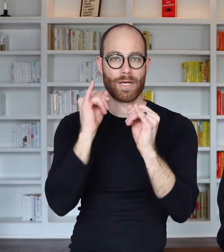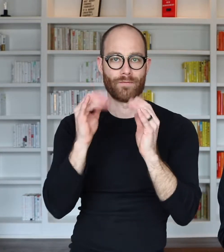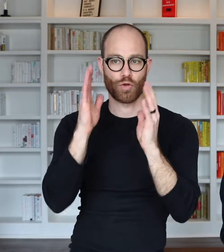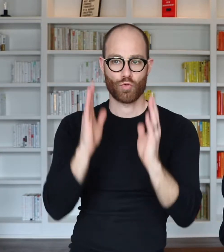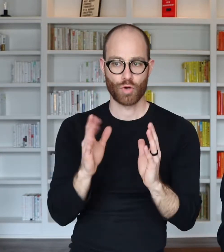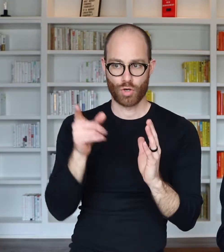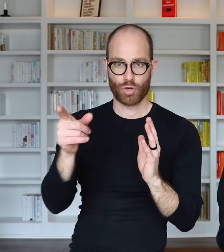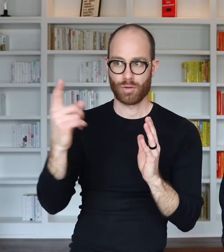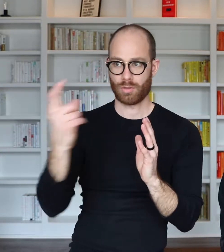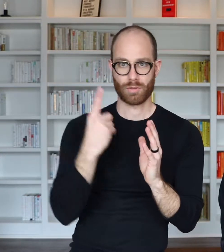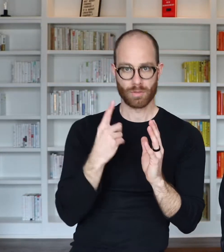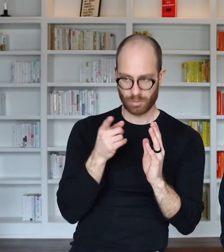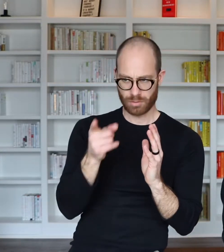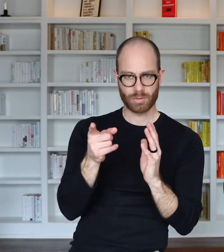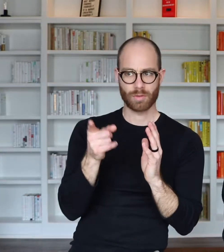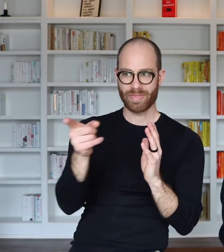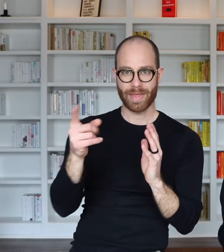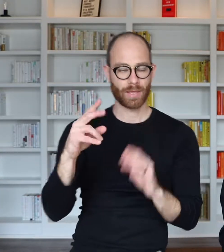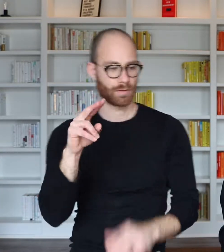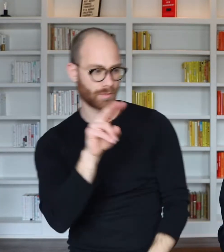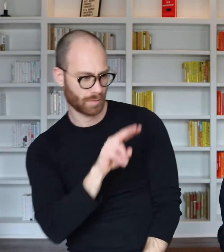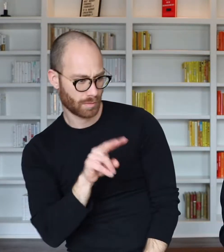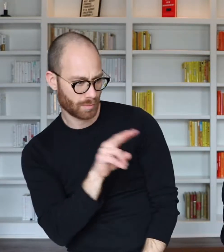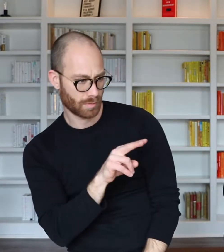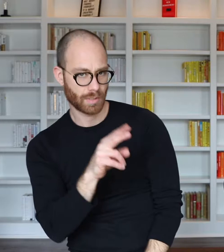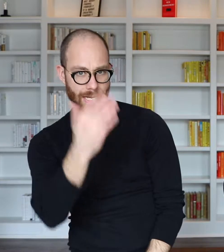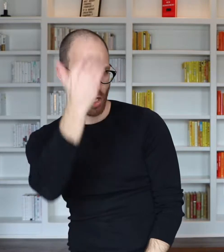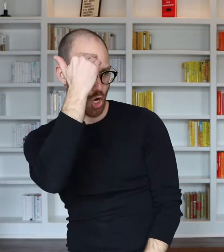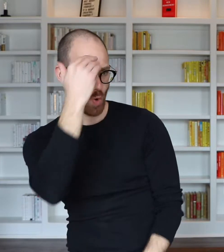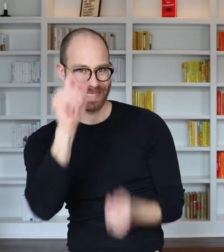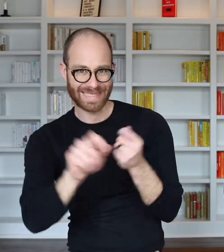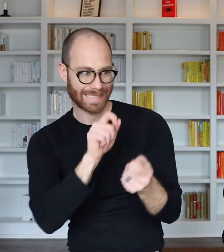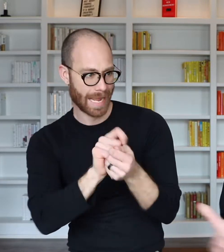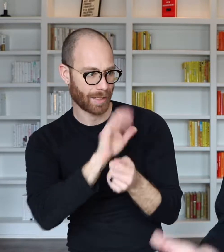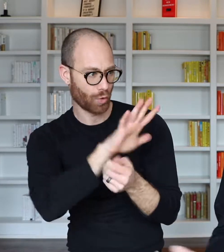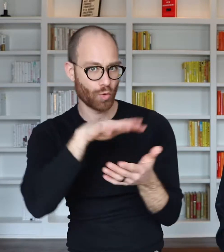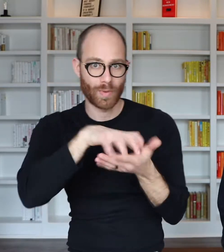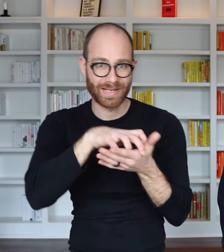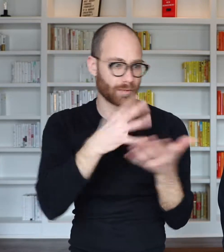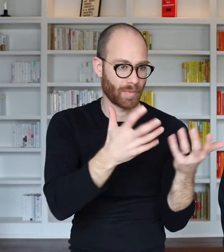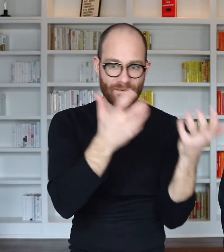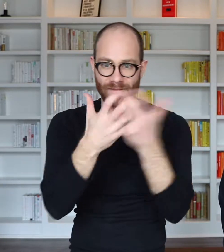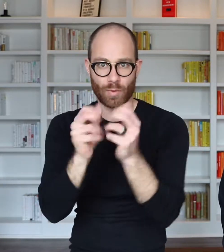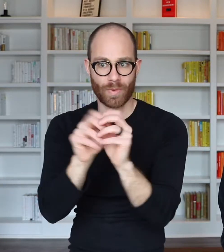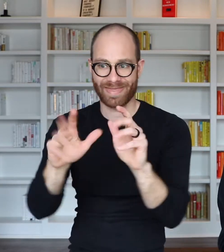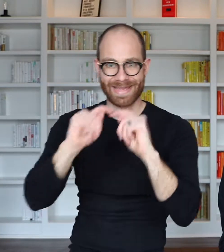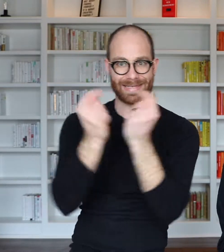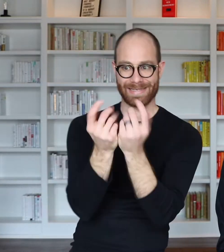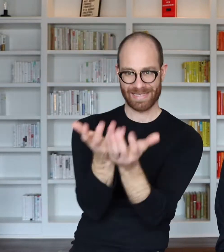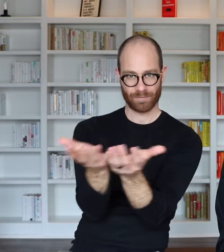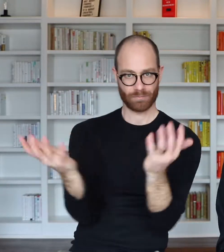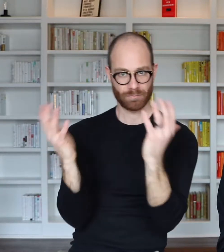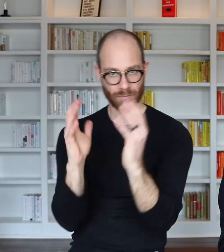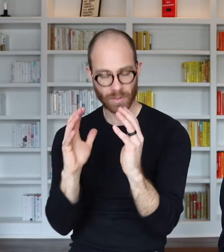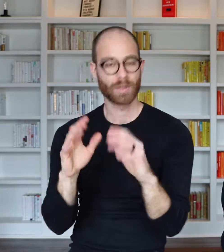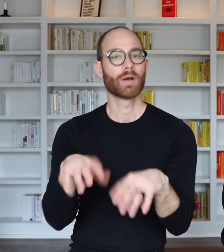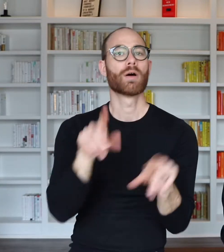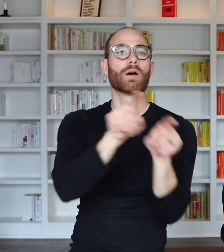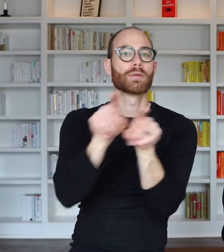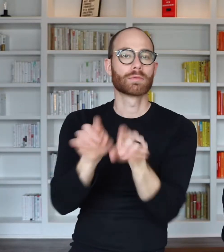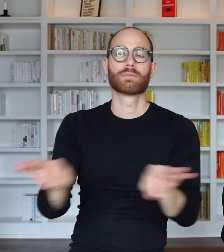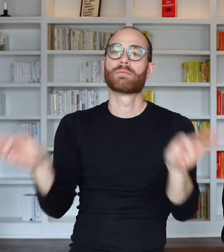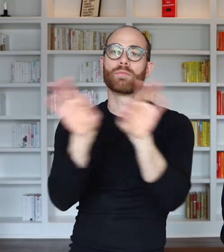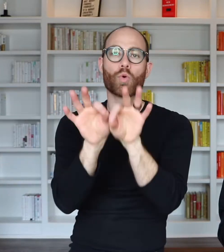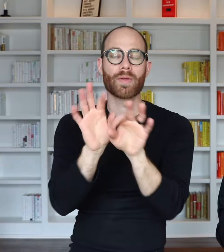is it, again, lets them know exactly where your weaknesses might fit into the rest of the team. But more importantly, it